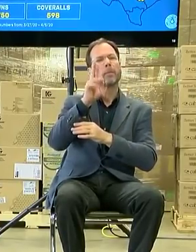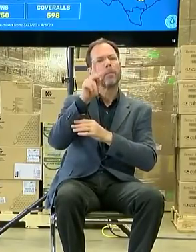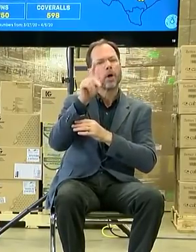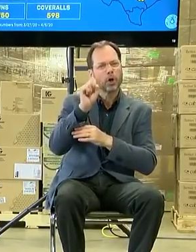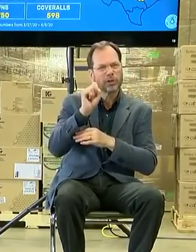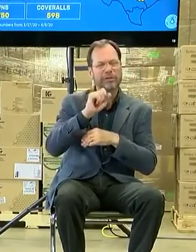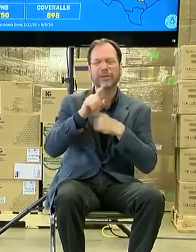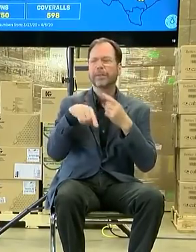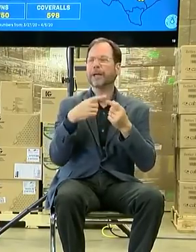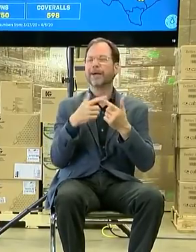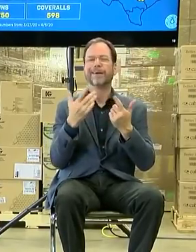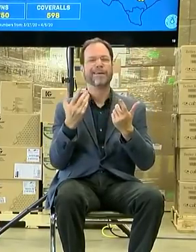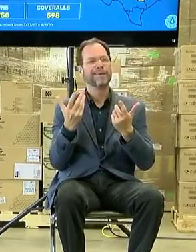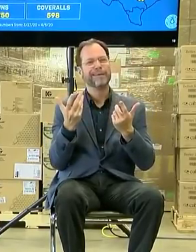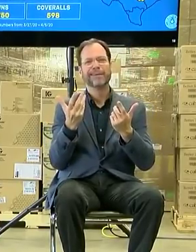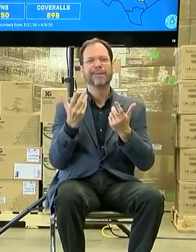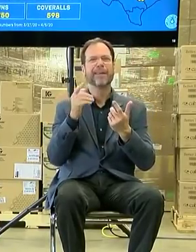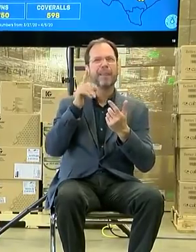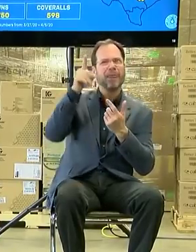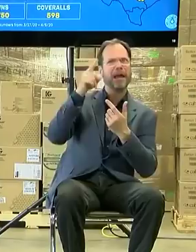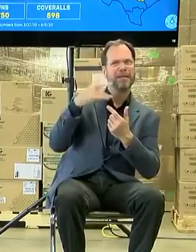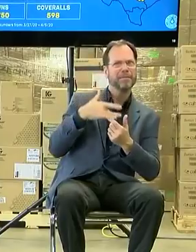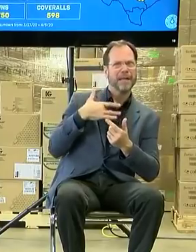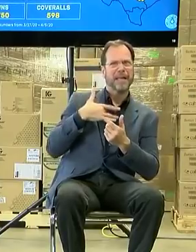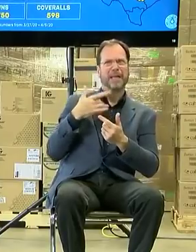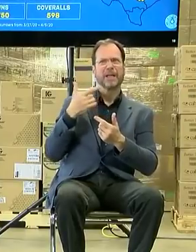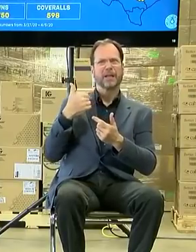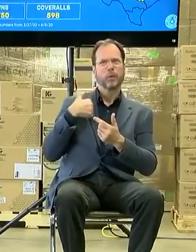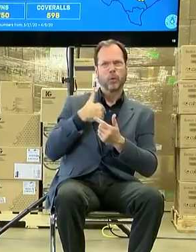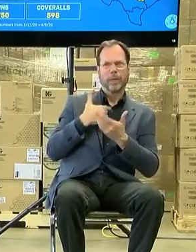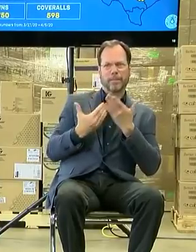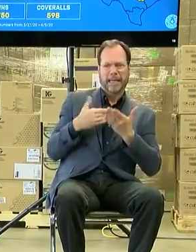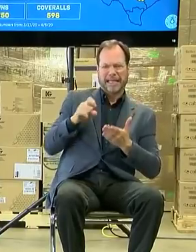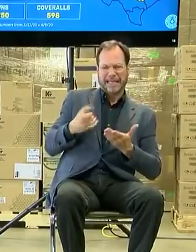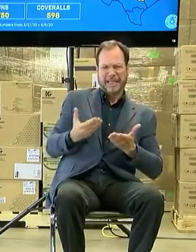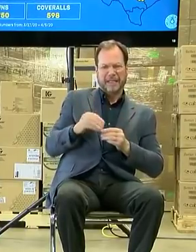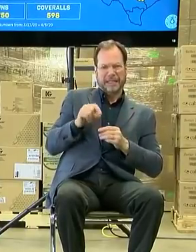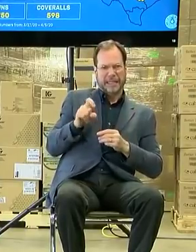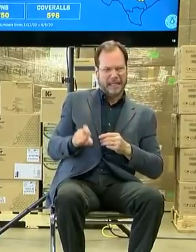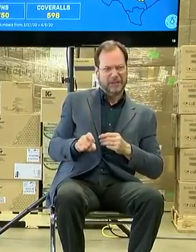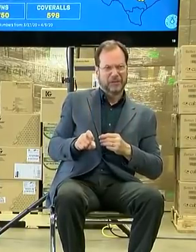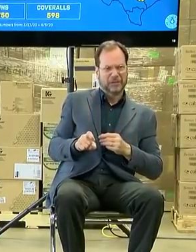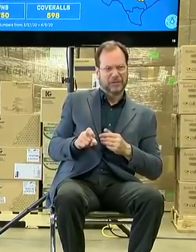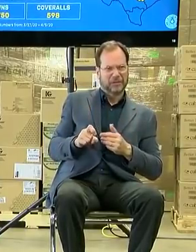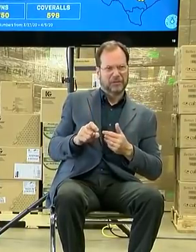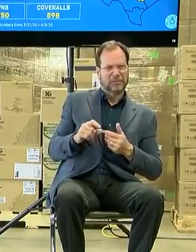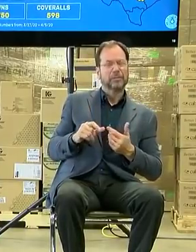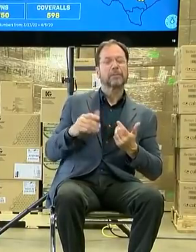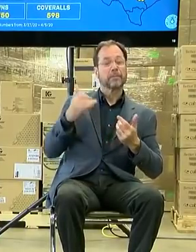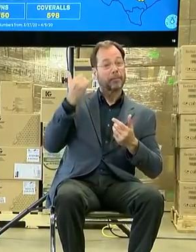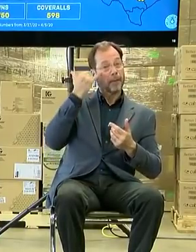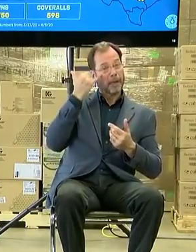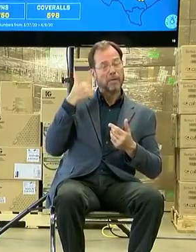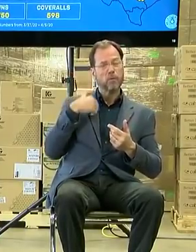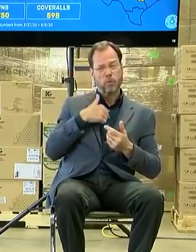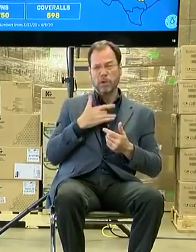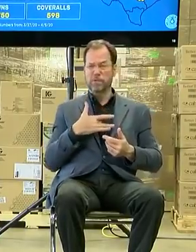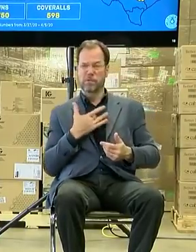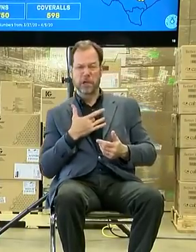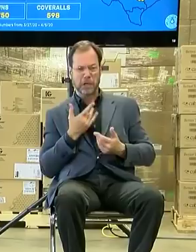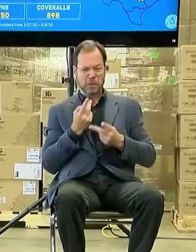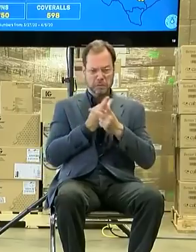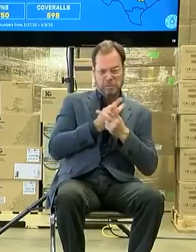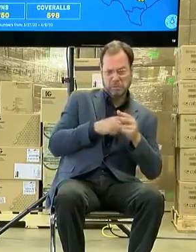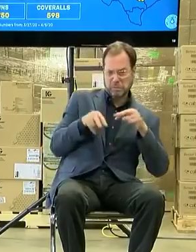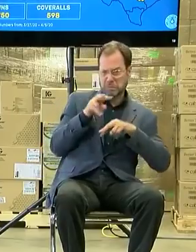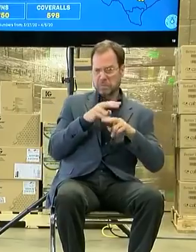about what they think we may need here in the state of Texas. And so if we make the assessment that we